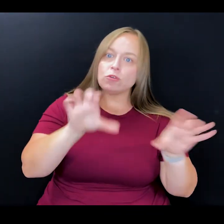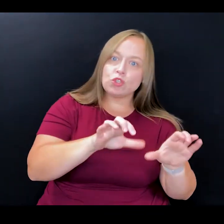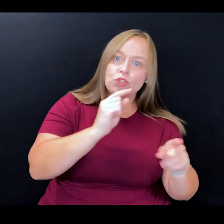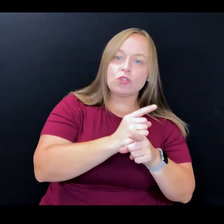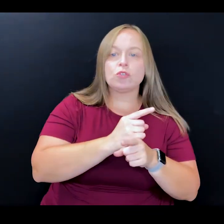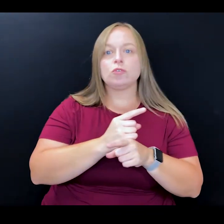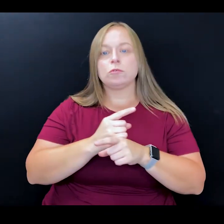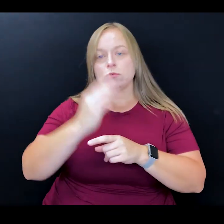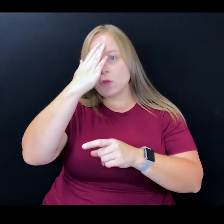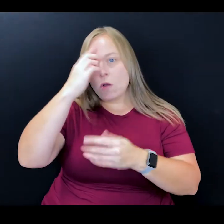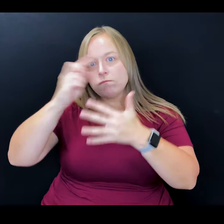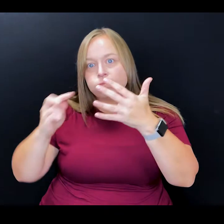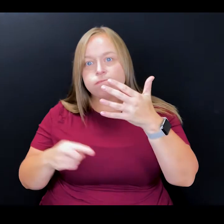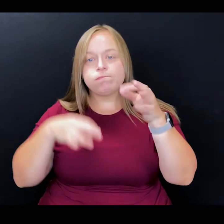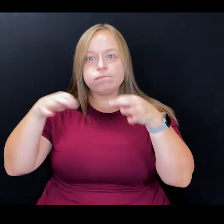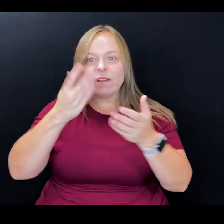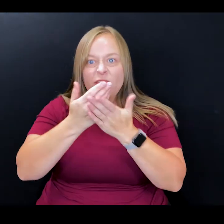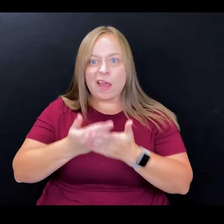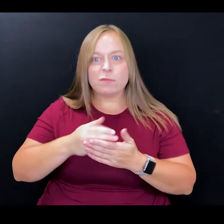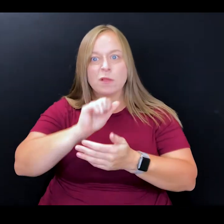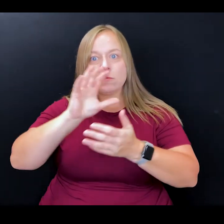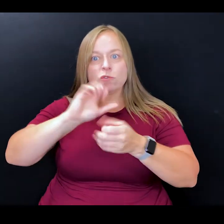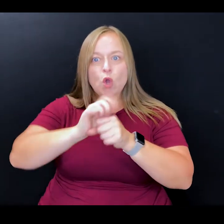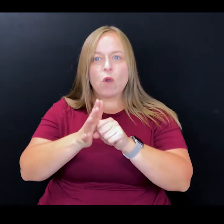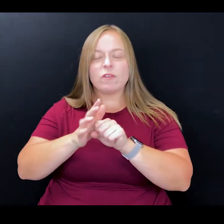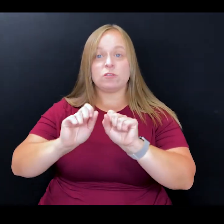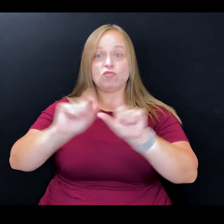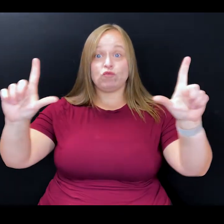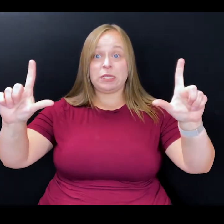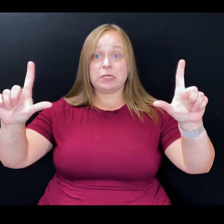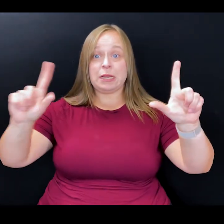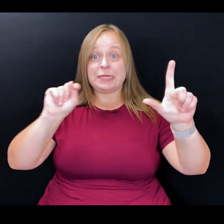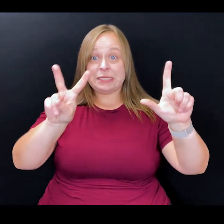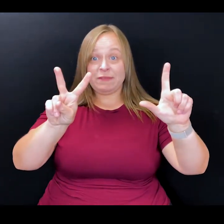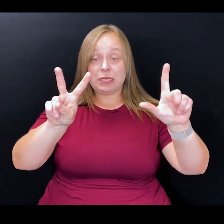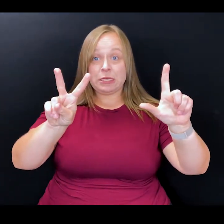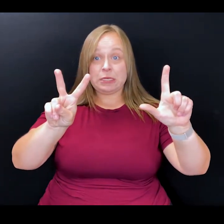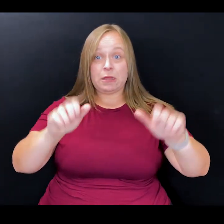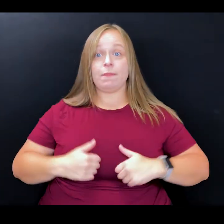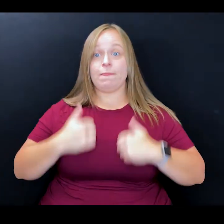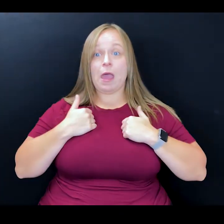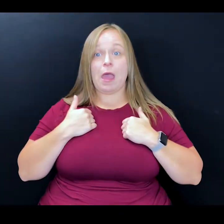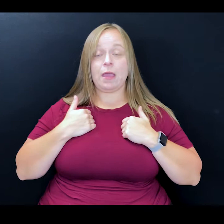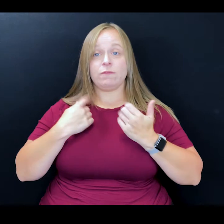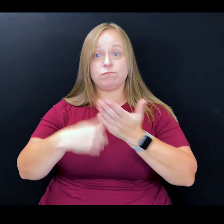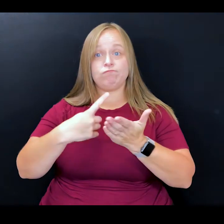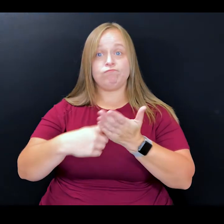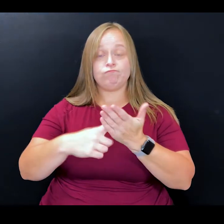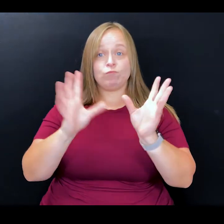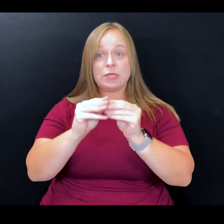what you should do, what you should know, and everything else. However, on screen, on TV, because these were live